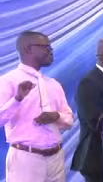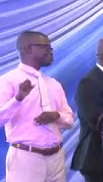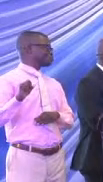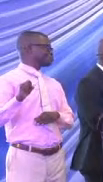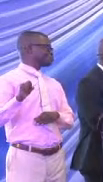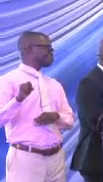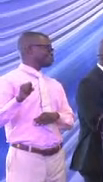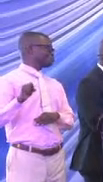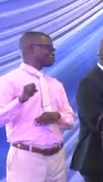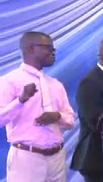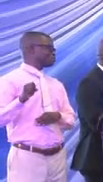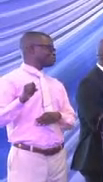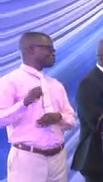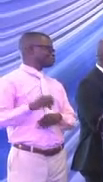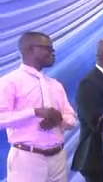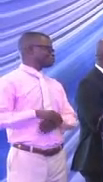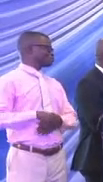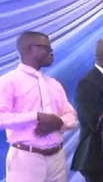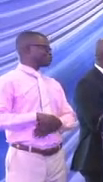Yeah.